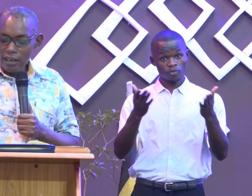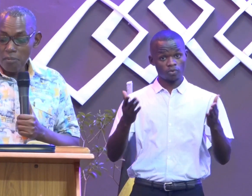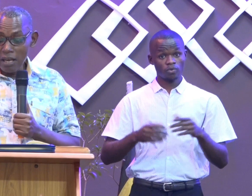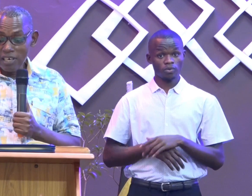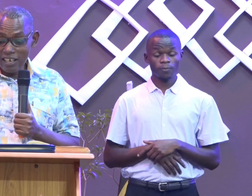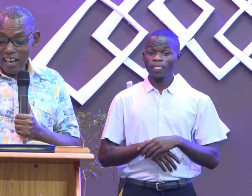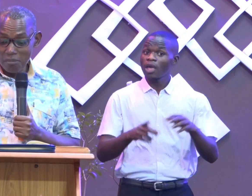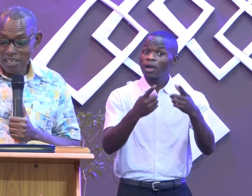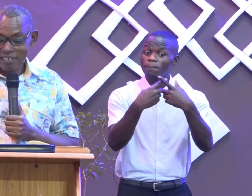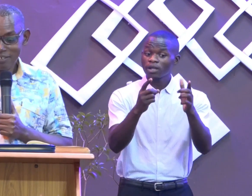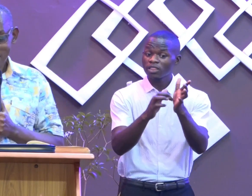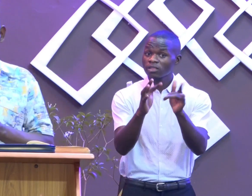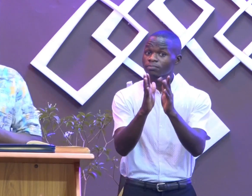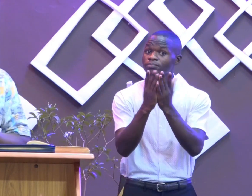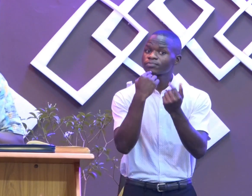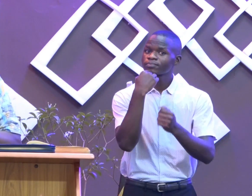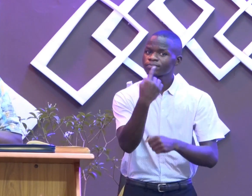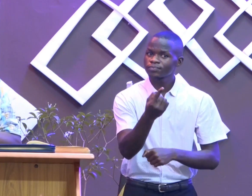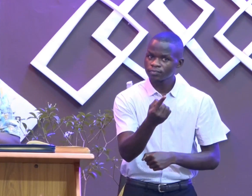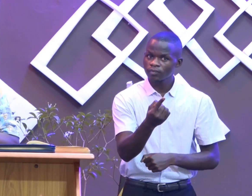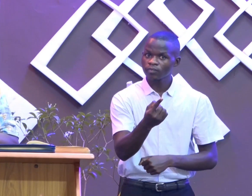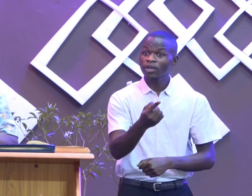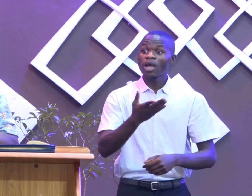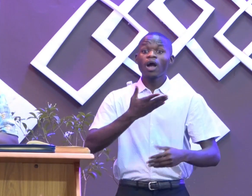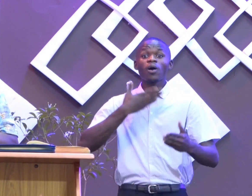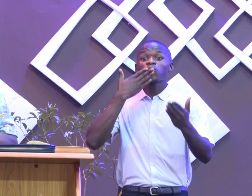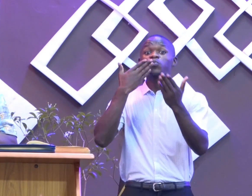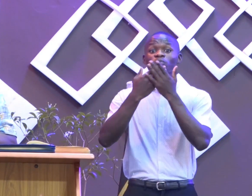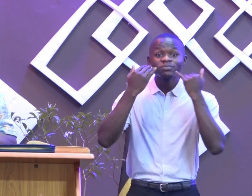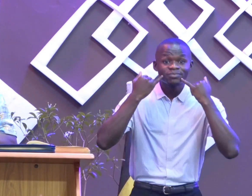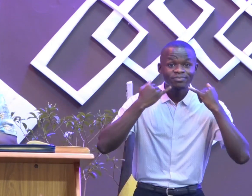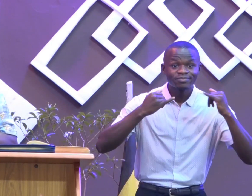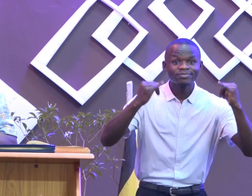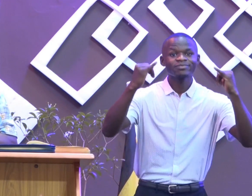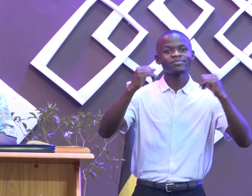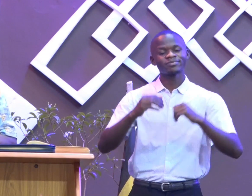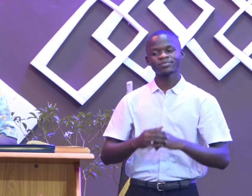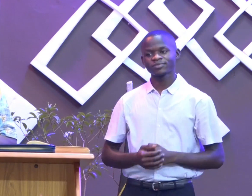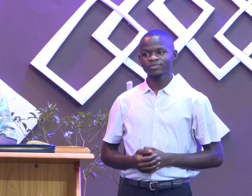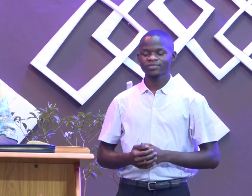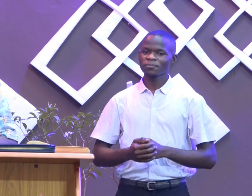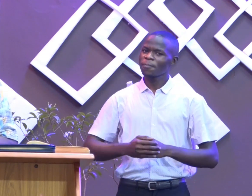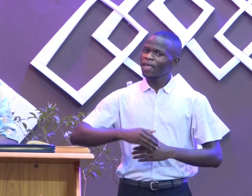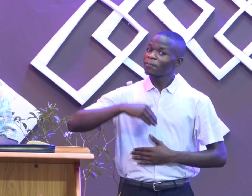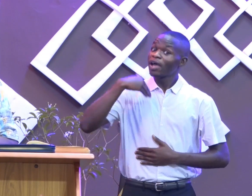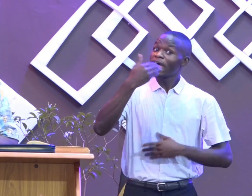people. Naye Bible egambye. But the Bible says. Nina amawulire amalungi. I have good news. Buli ekitandika kibaako enkomerero.